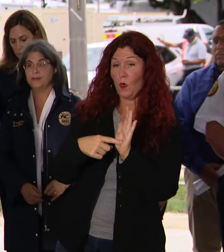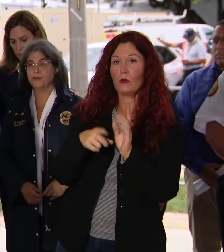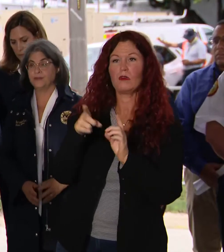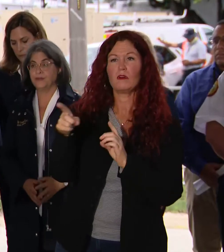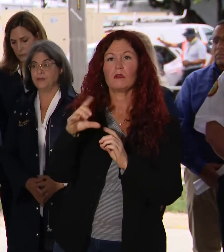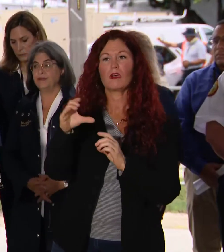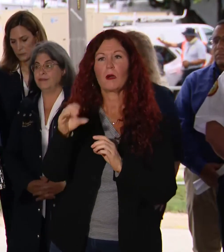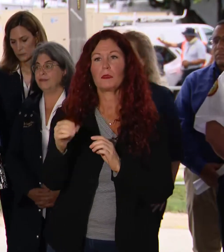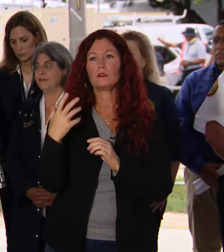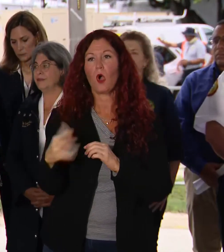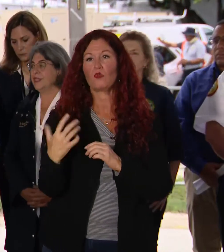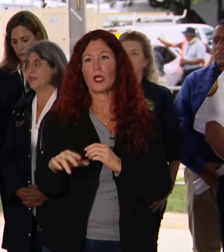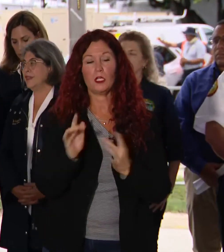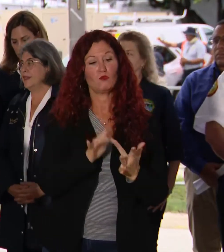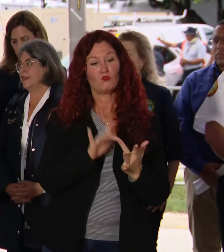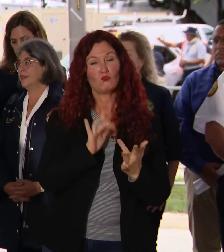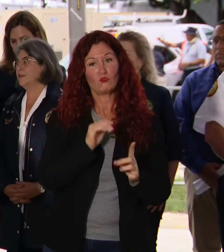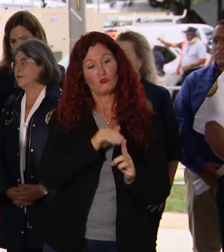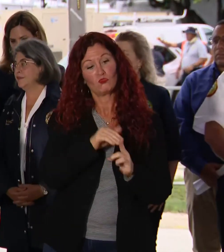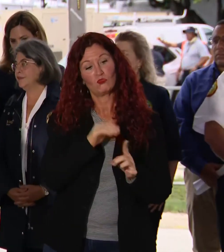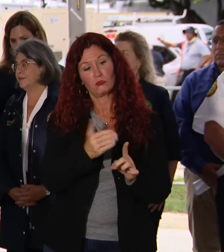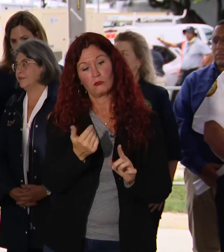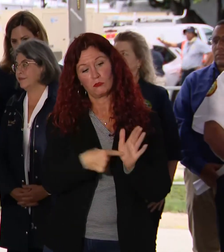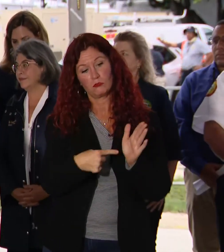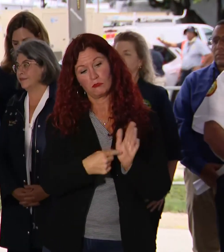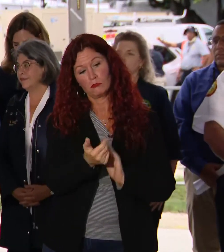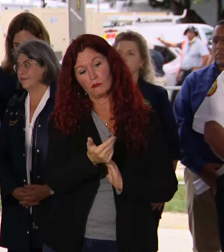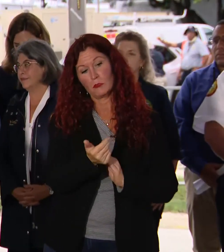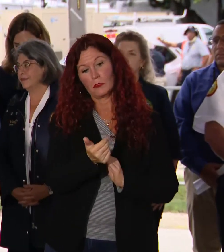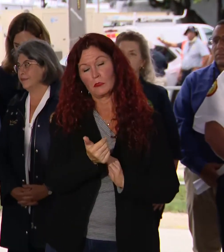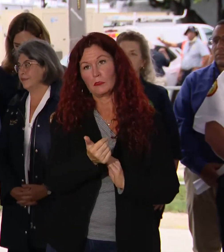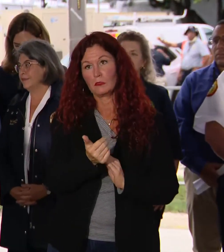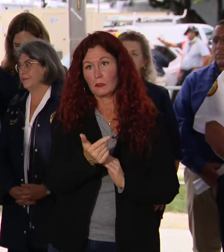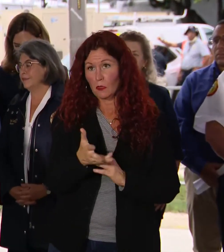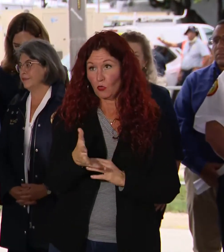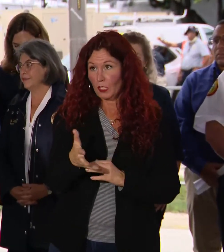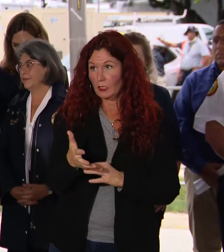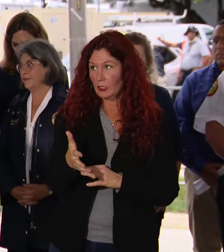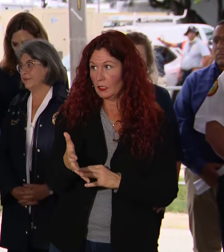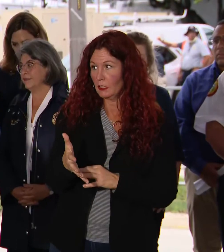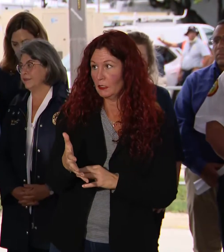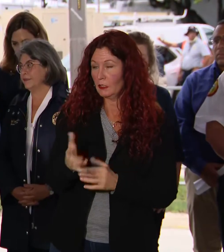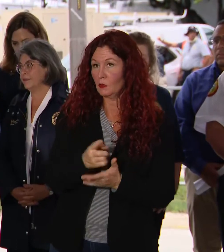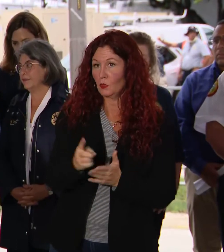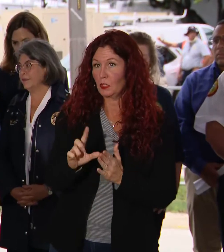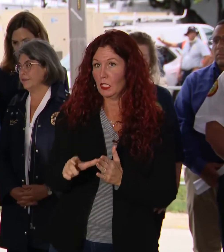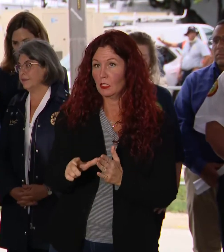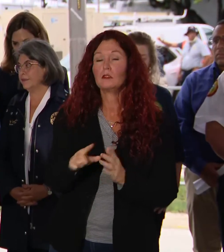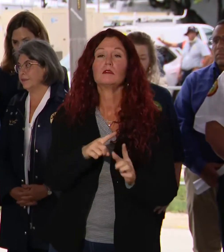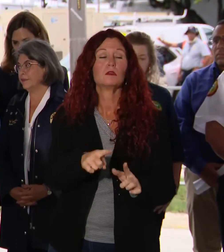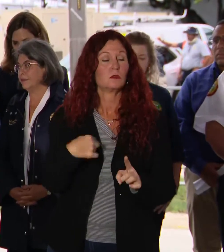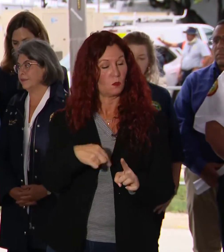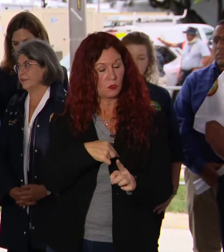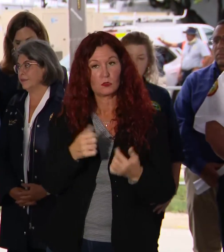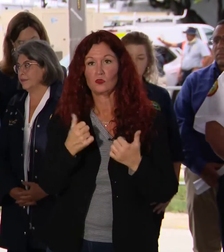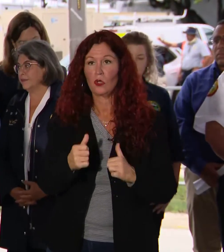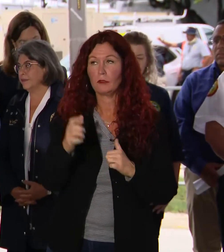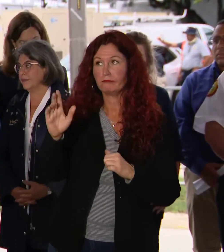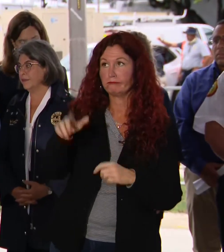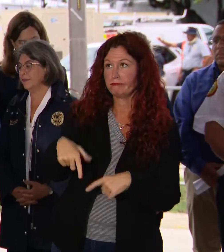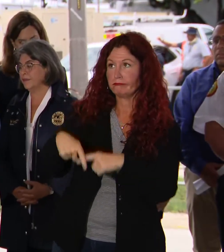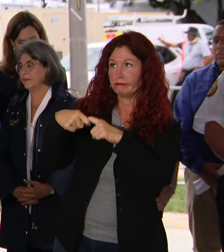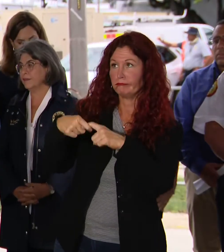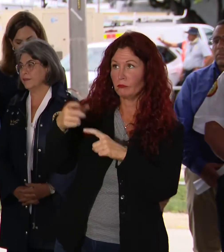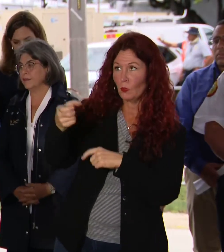go back and we're going to work on some legislation to try to make sure that we can give them some forgiveness and